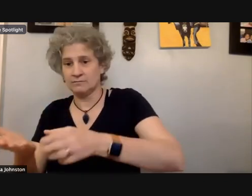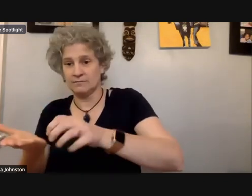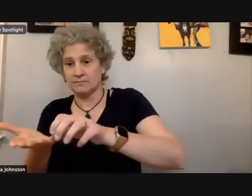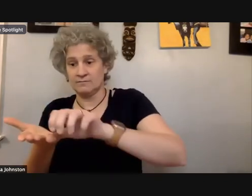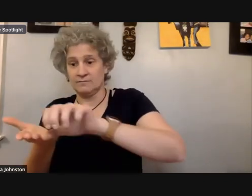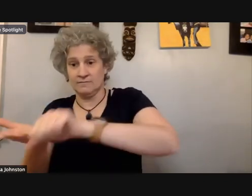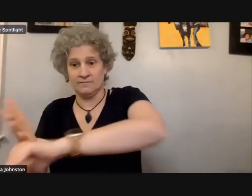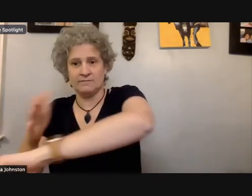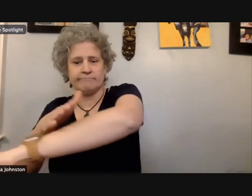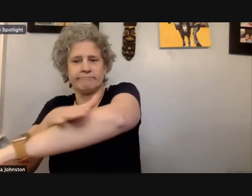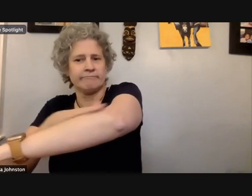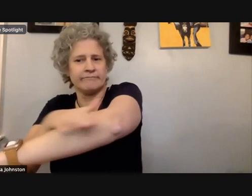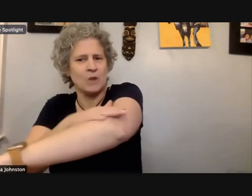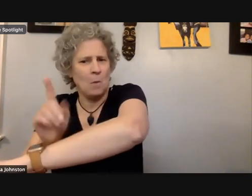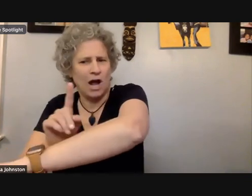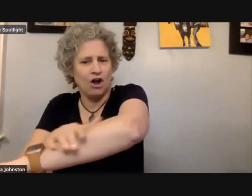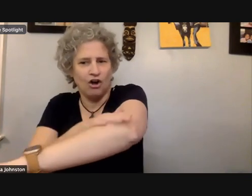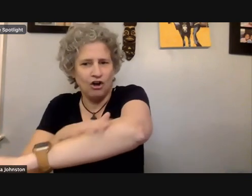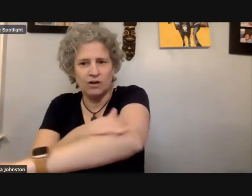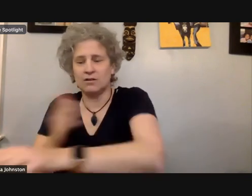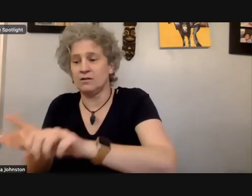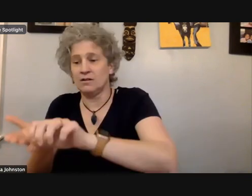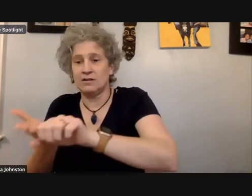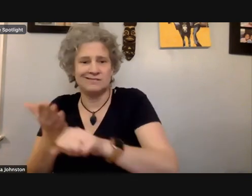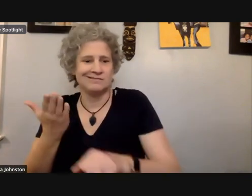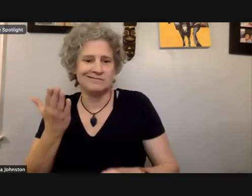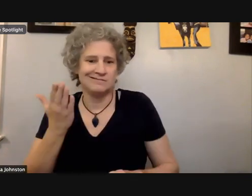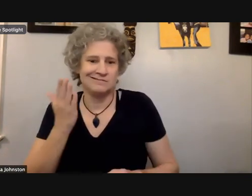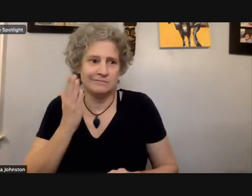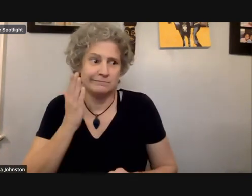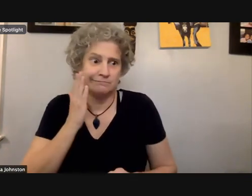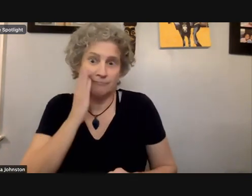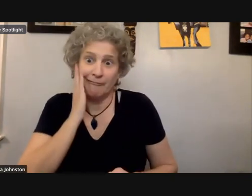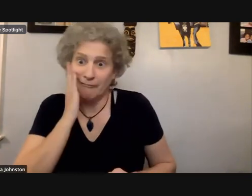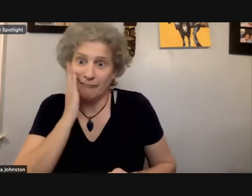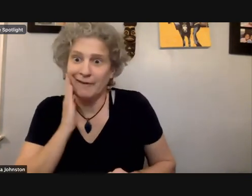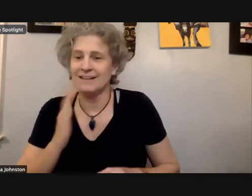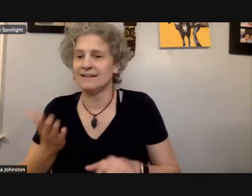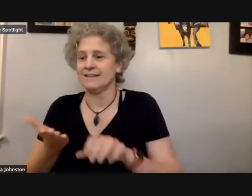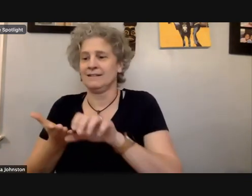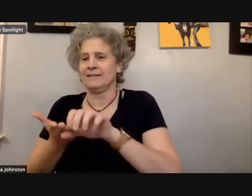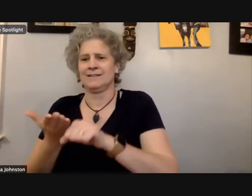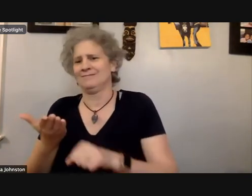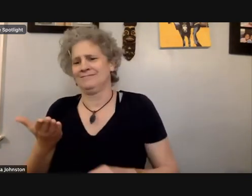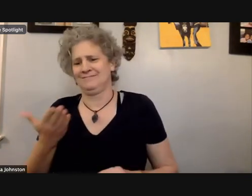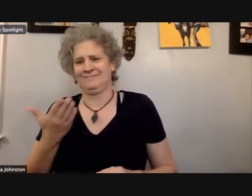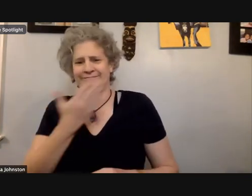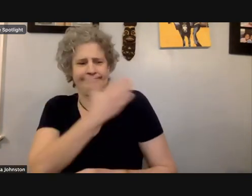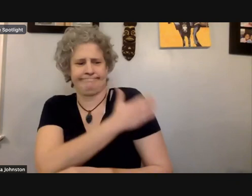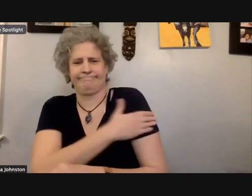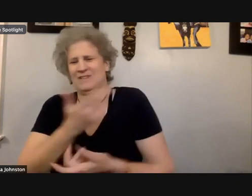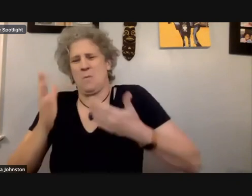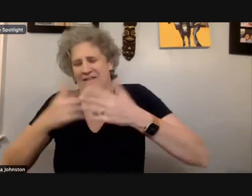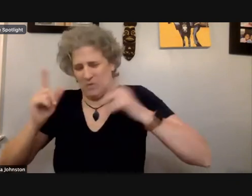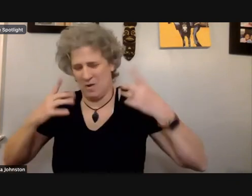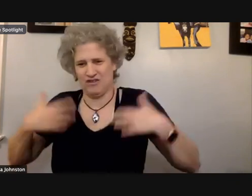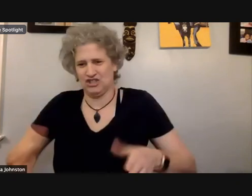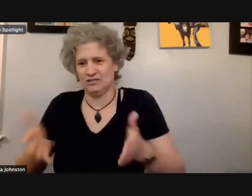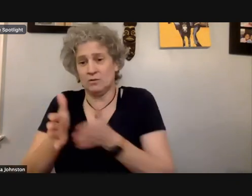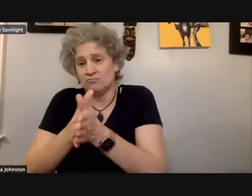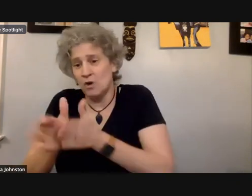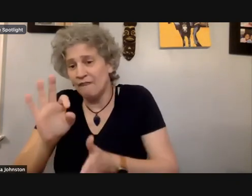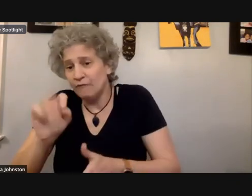So BCL refers to body classifier, which is a grammatical unit of ASL. So for example, if it was a topical medication,